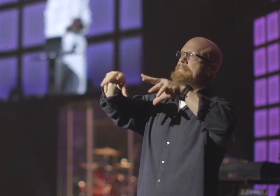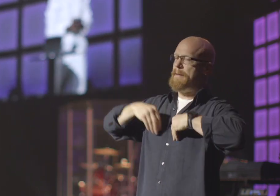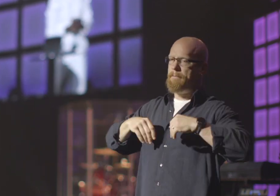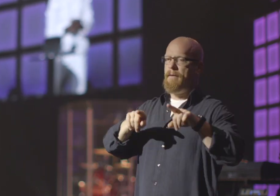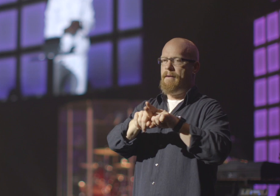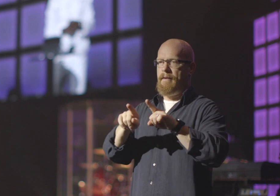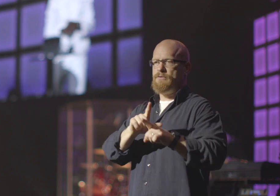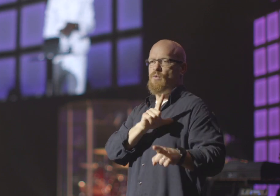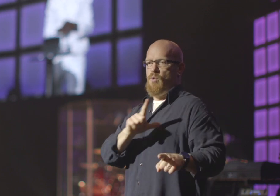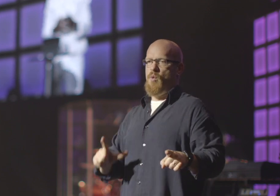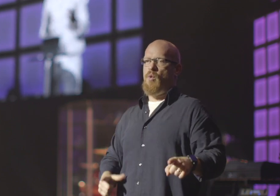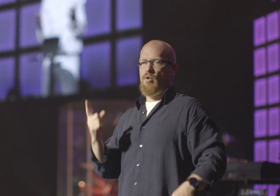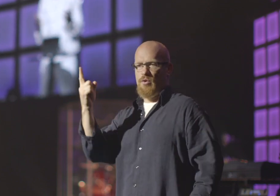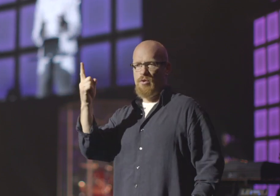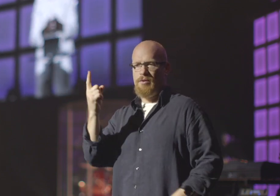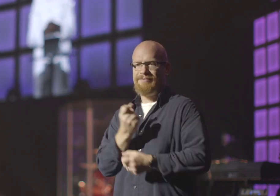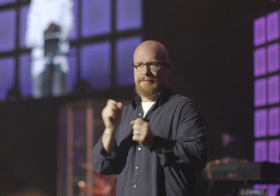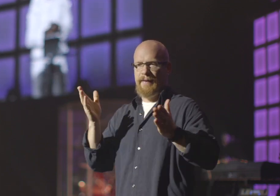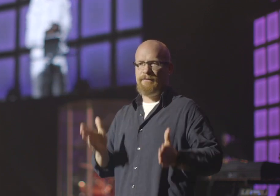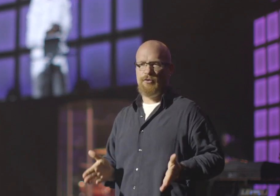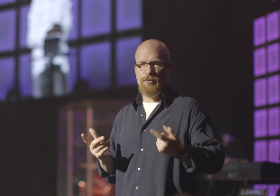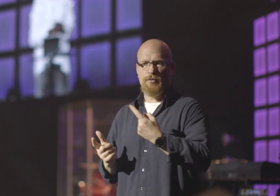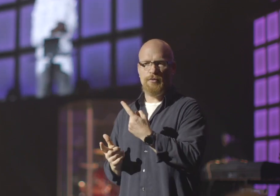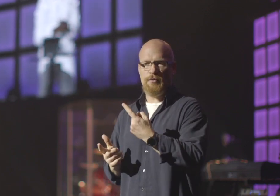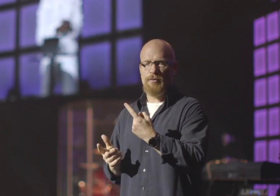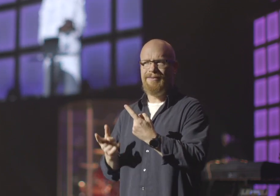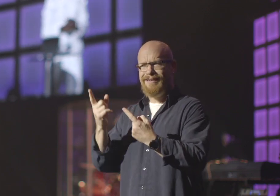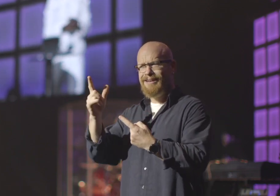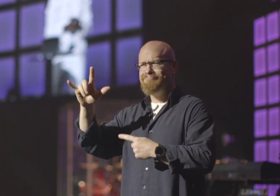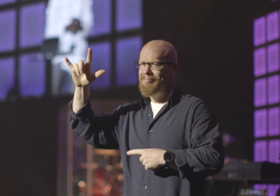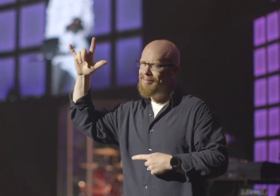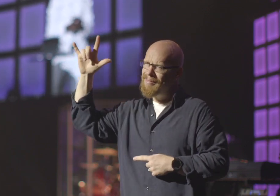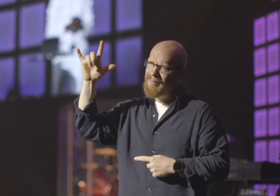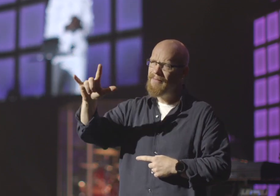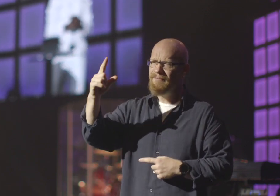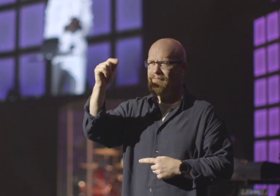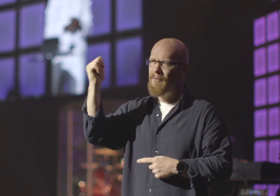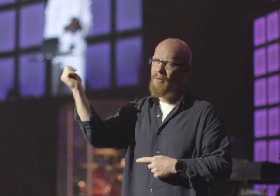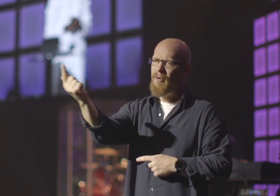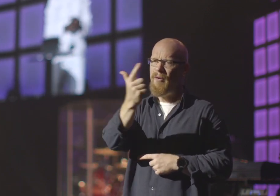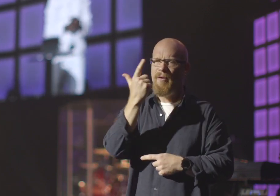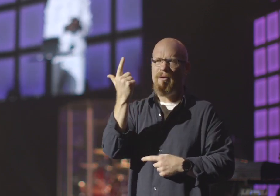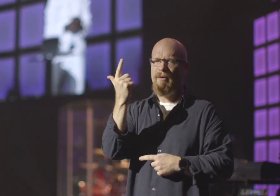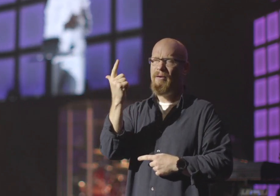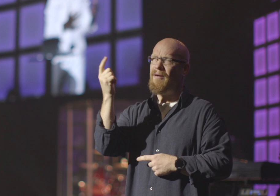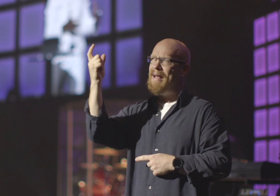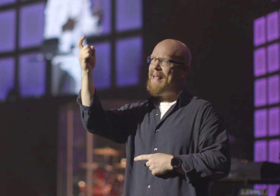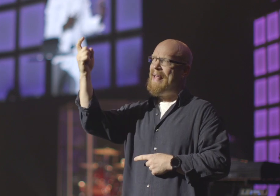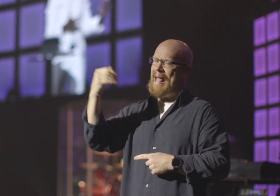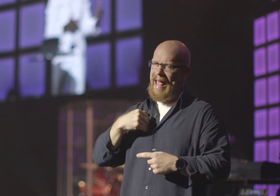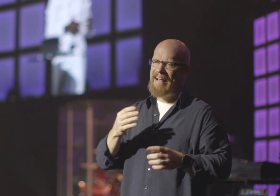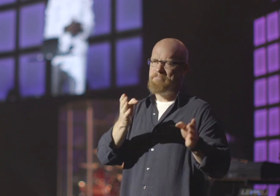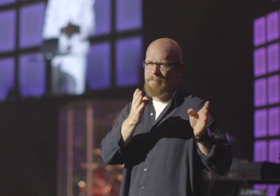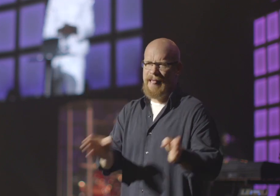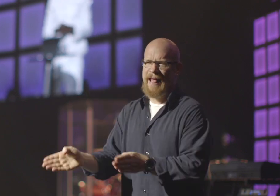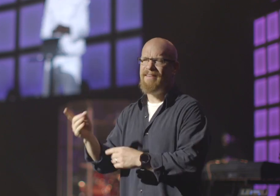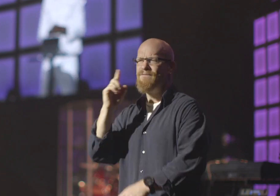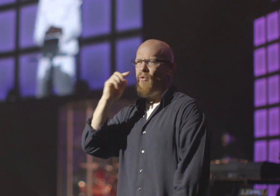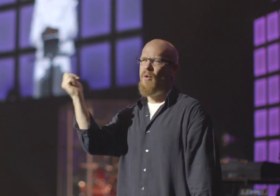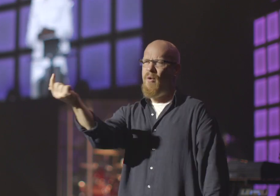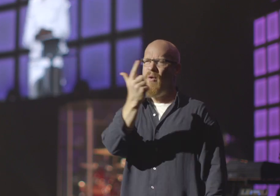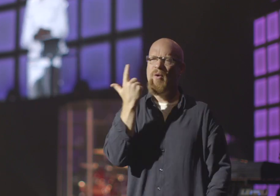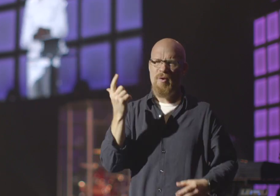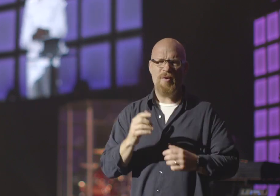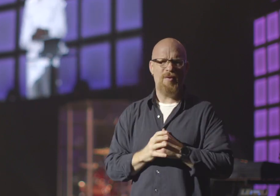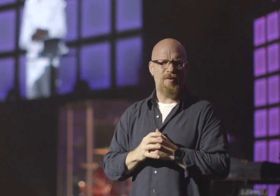life. God really does love you, and he has a plan. He has a purpose for your life. But that plan and that purpose, it starts in the